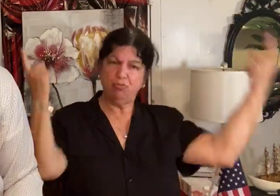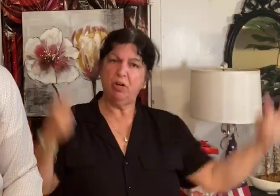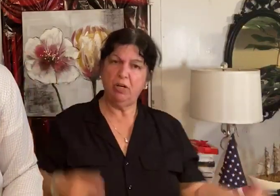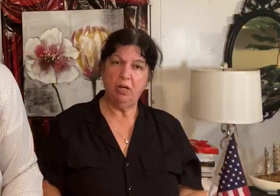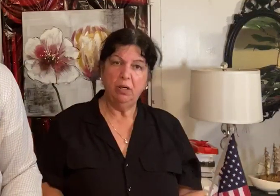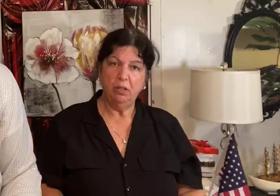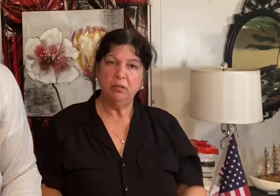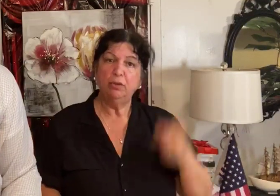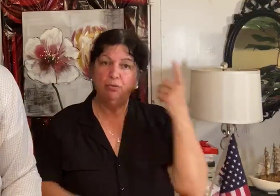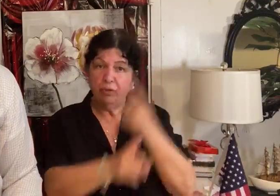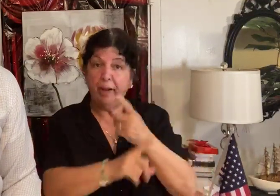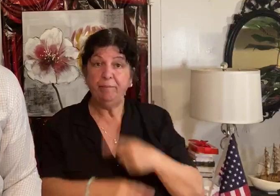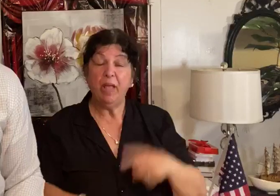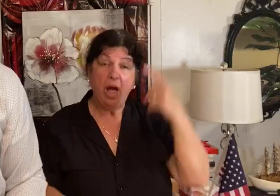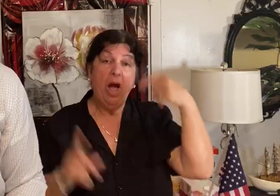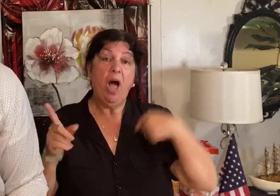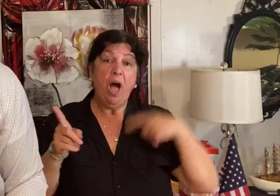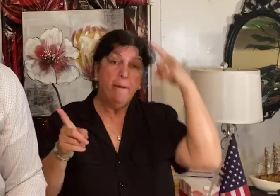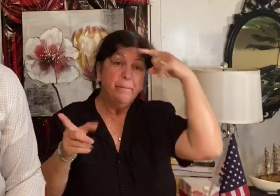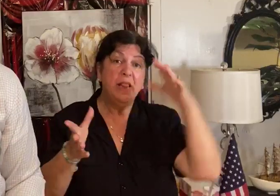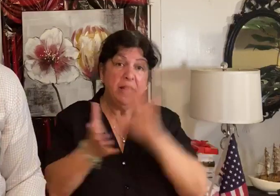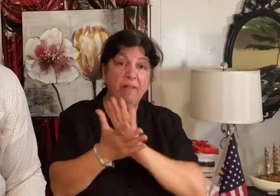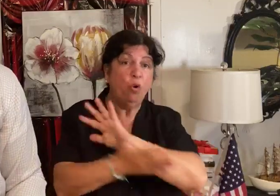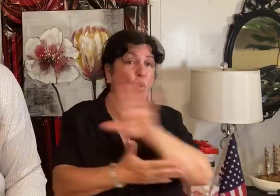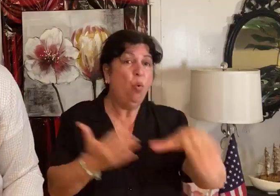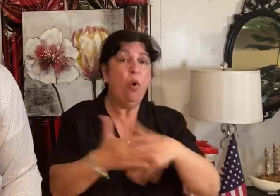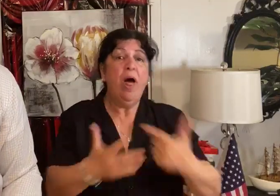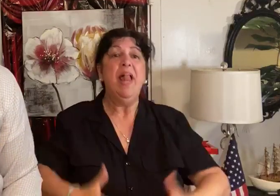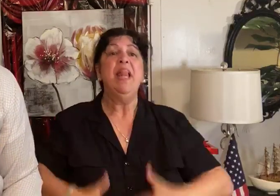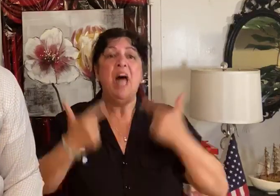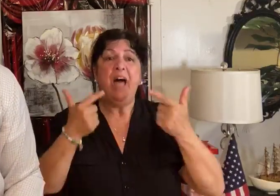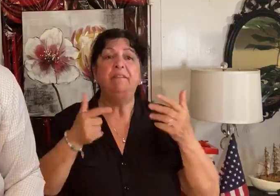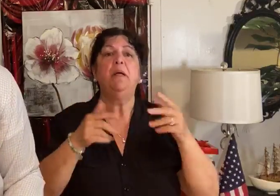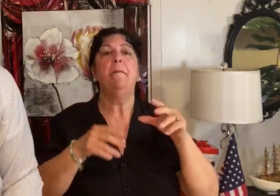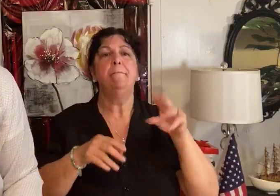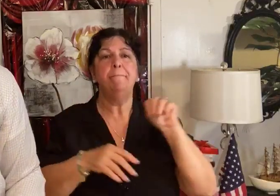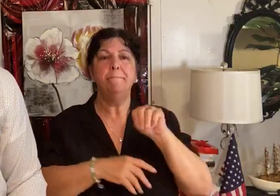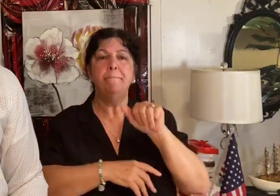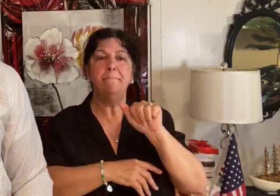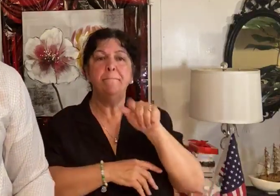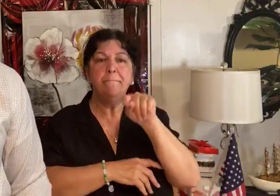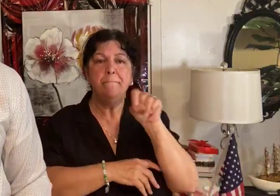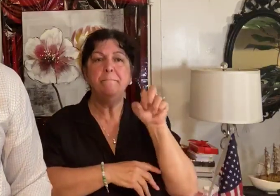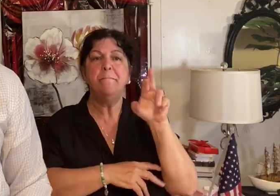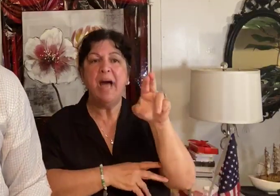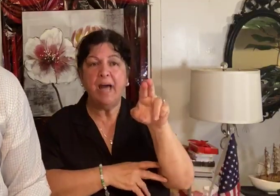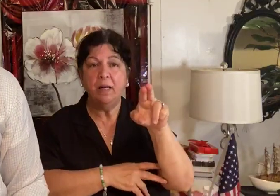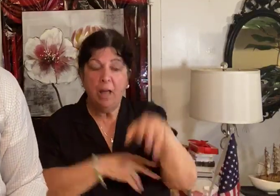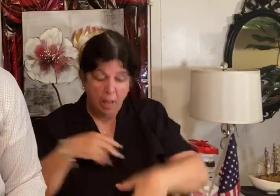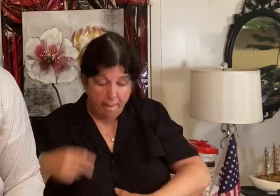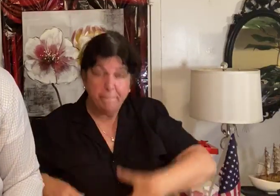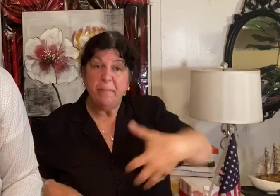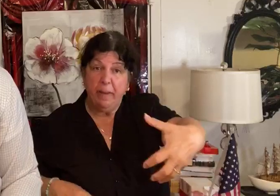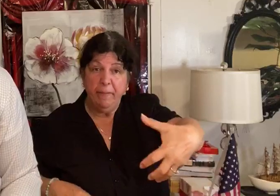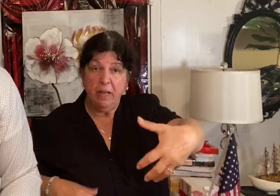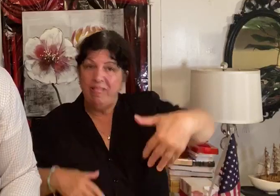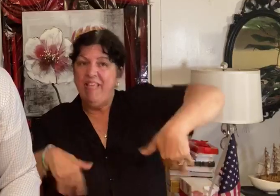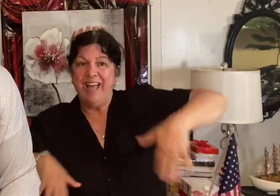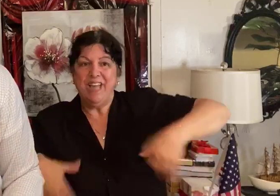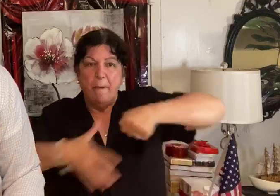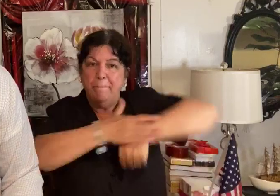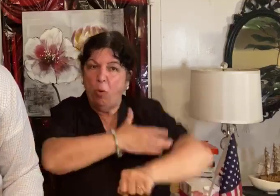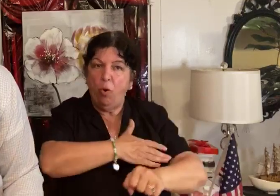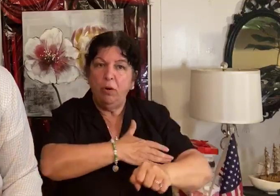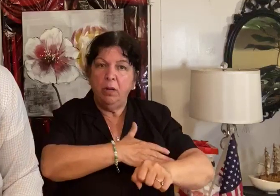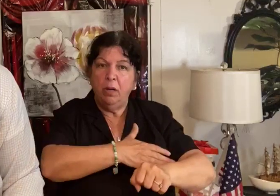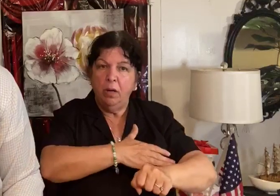Matter. I believe all lives matter, first of all, also the lives of the unborn. So